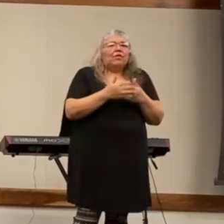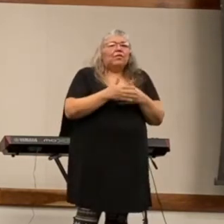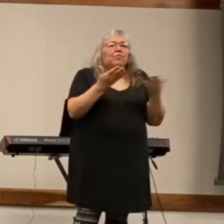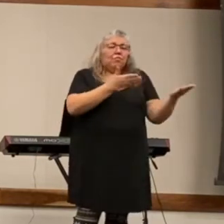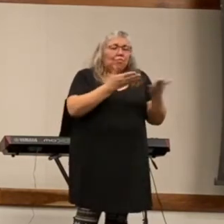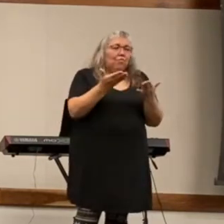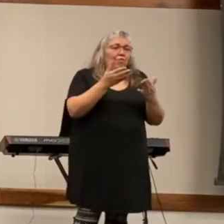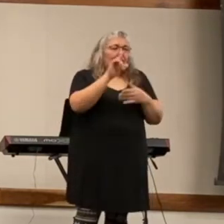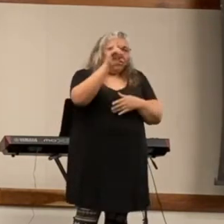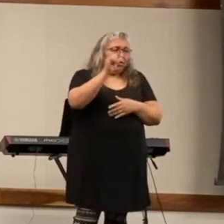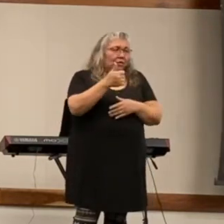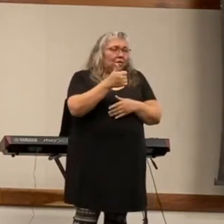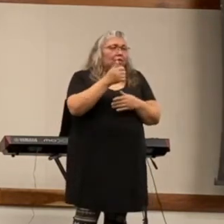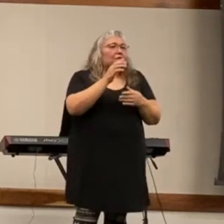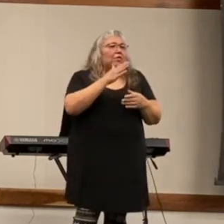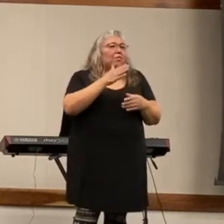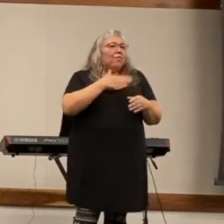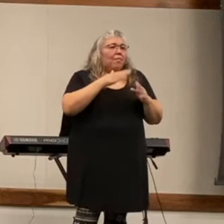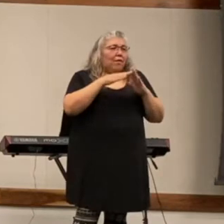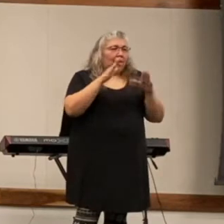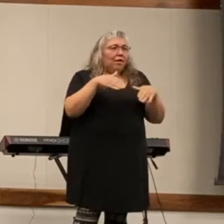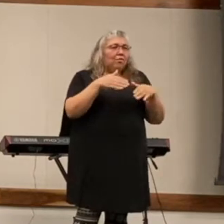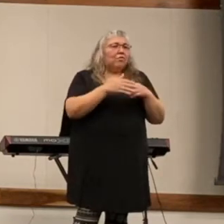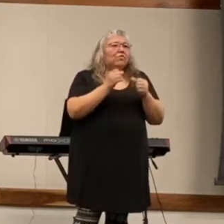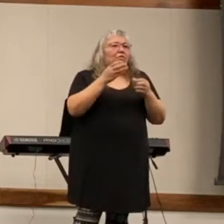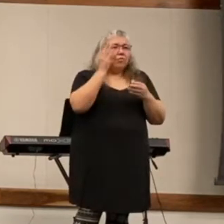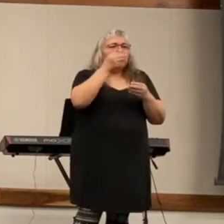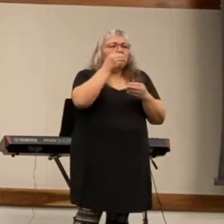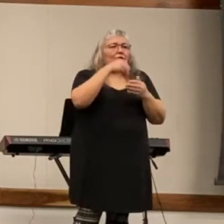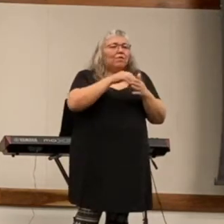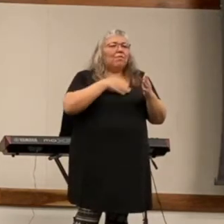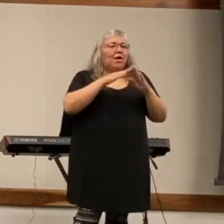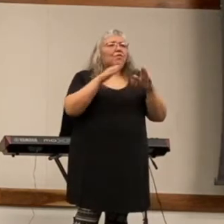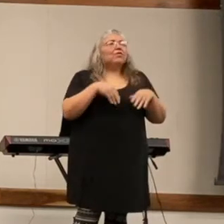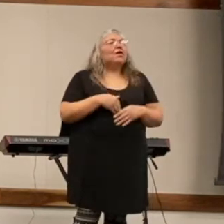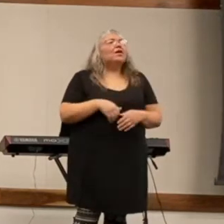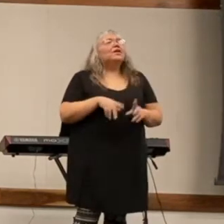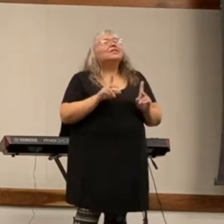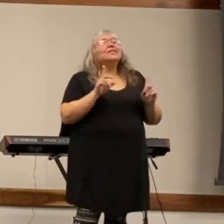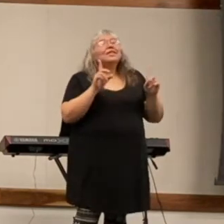house. Listen to his next word. He said, test me.